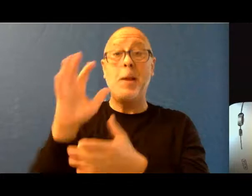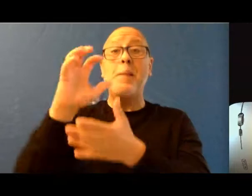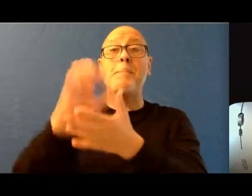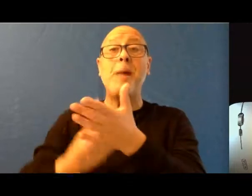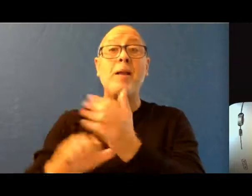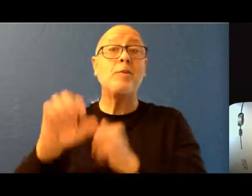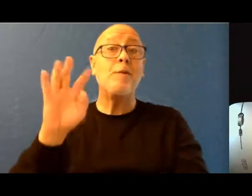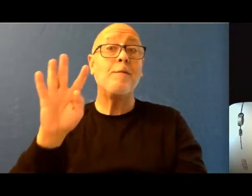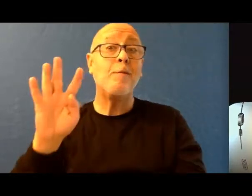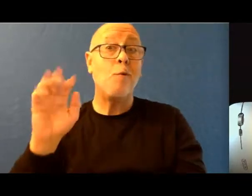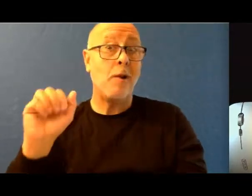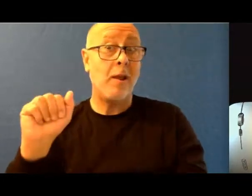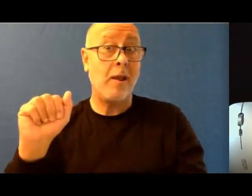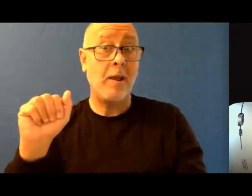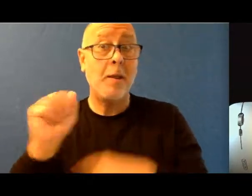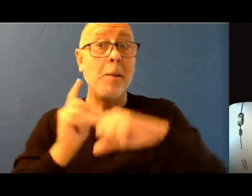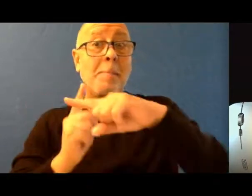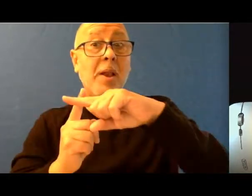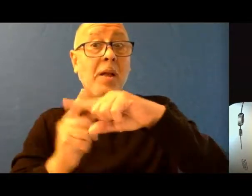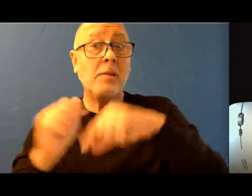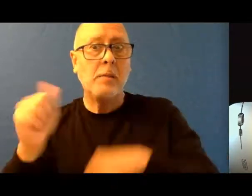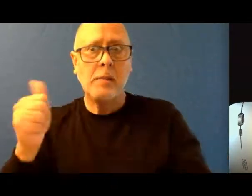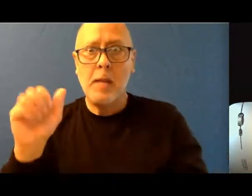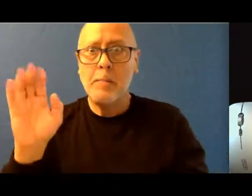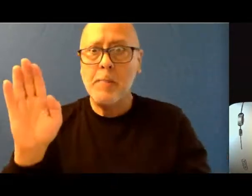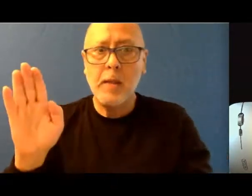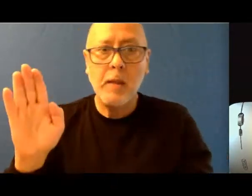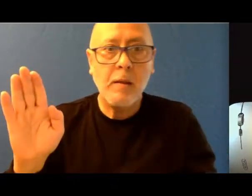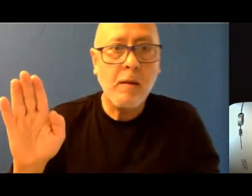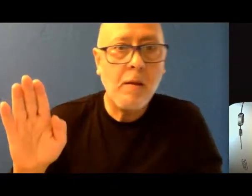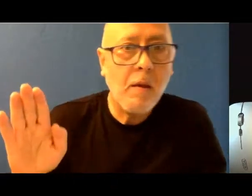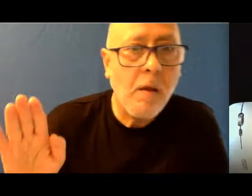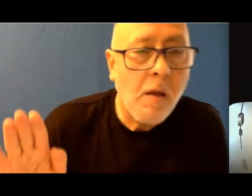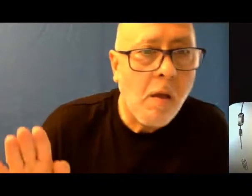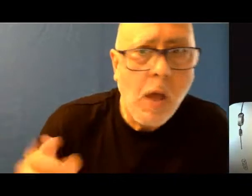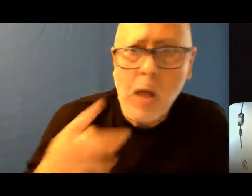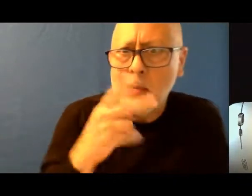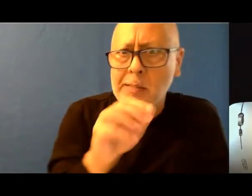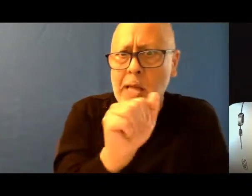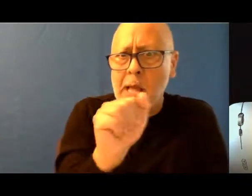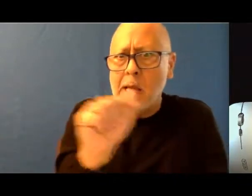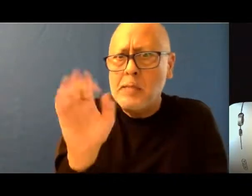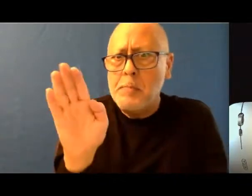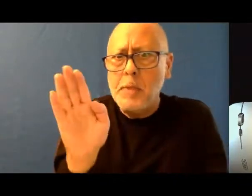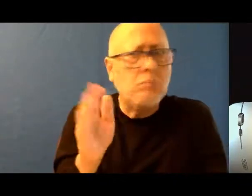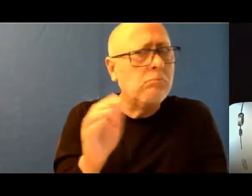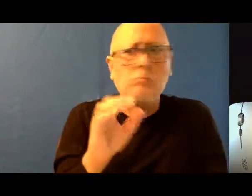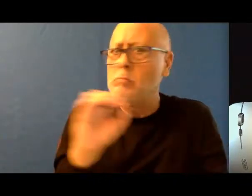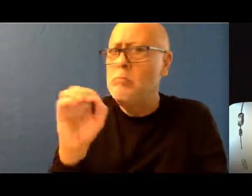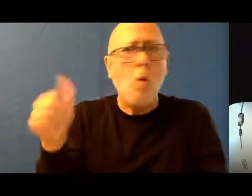4a plus 10b. Once again, I'm seeing A's and B's, not seeing anything